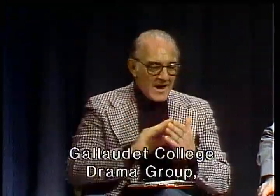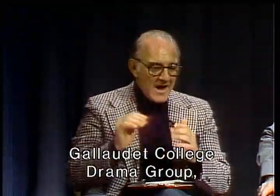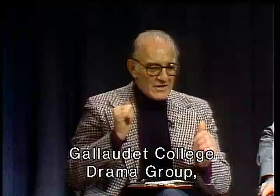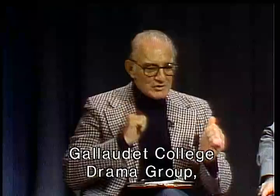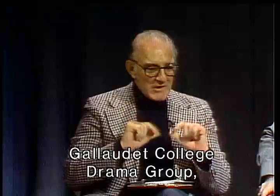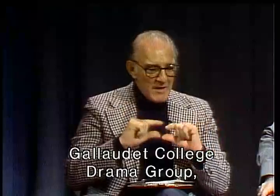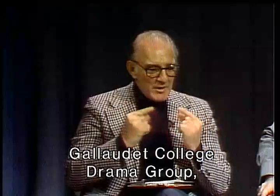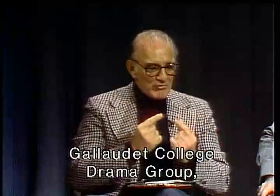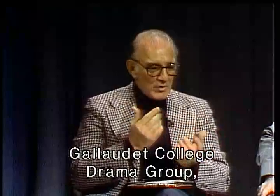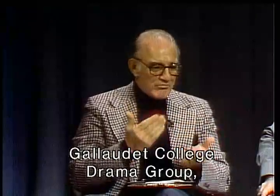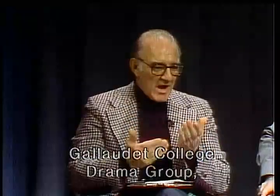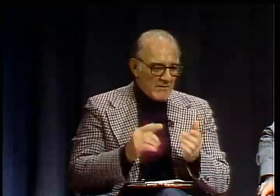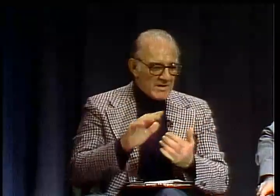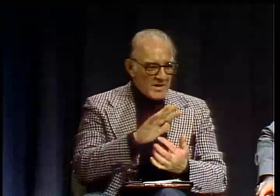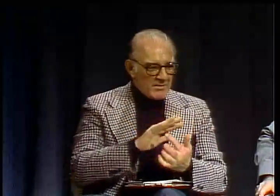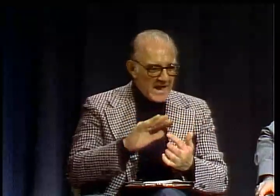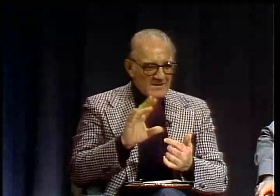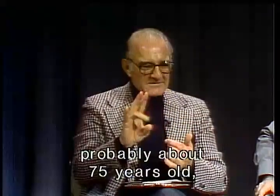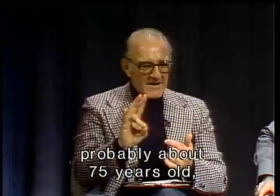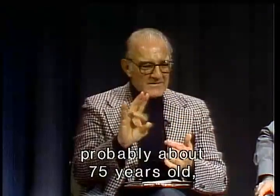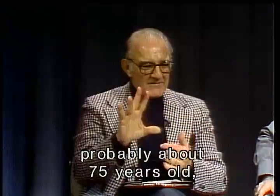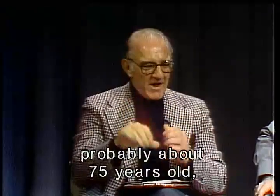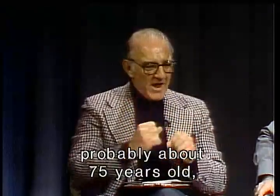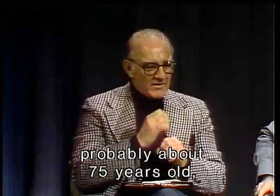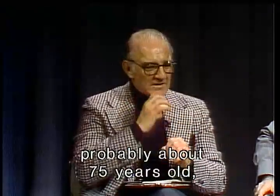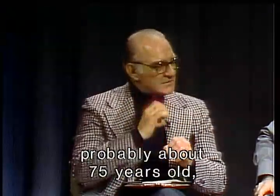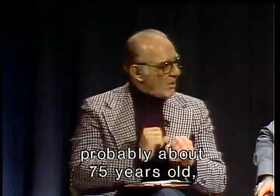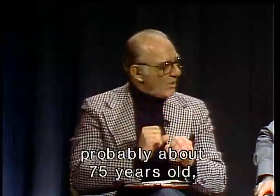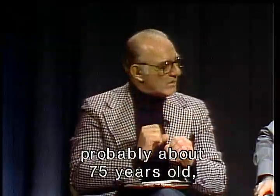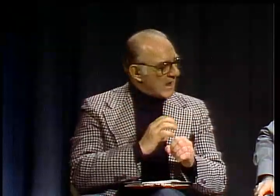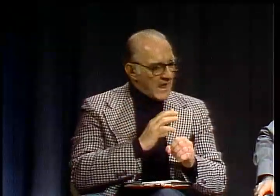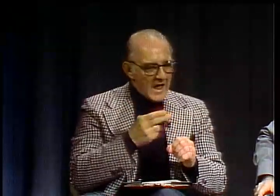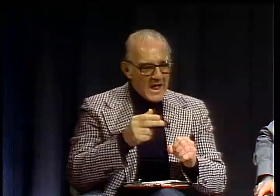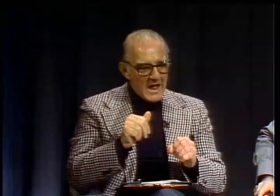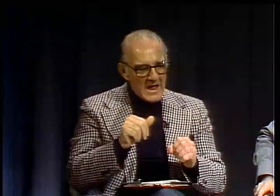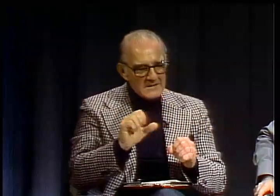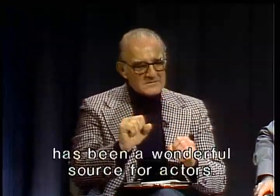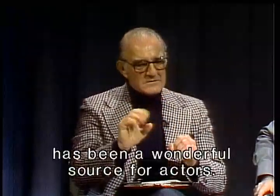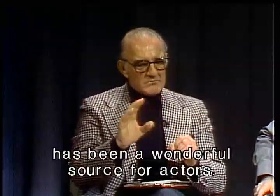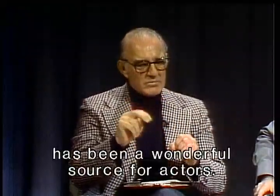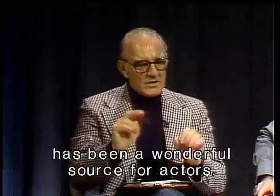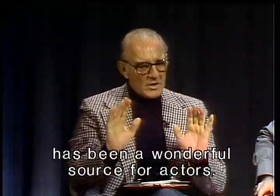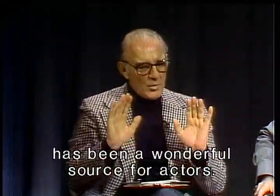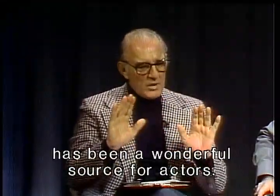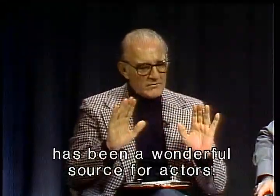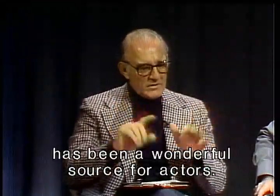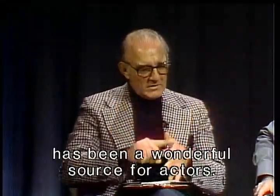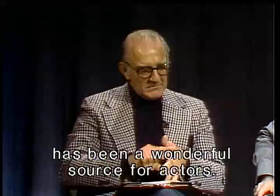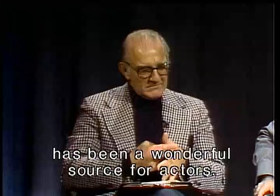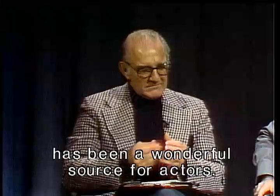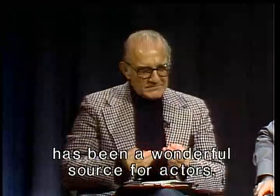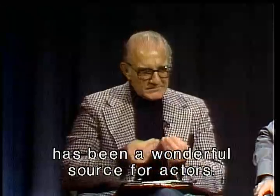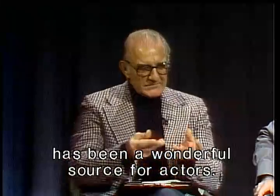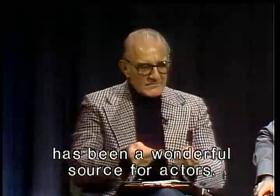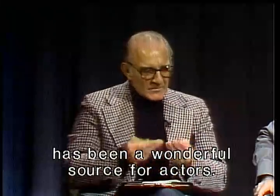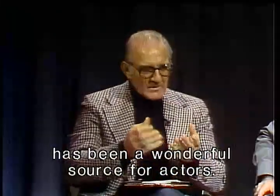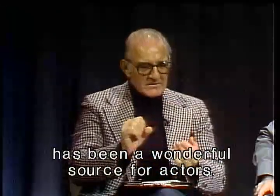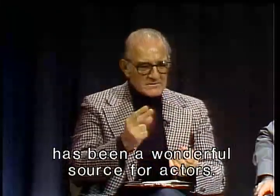Caldecal drama group, probably about 75 years old, has been a wonderful